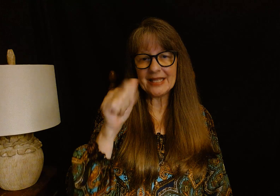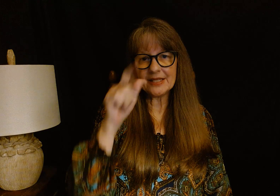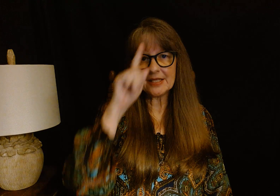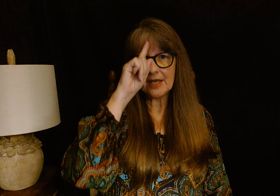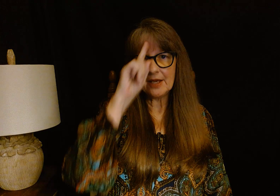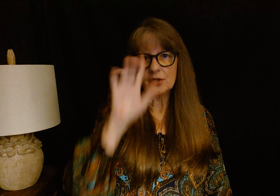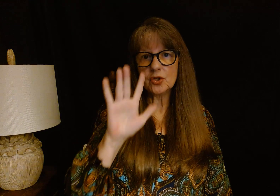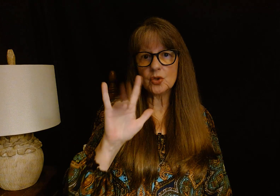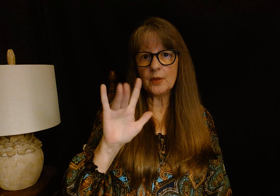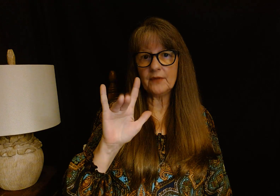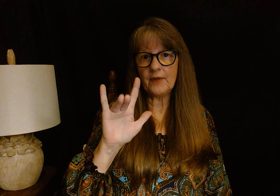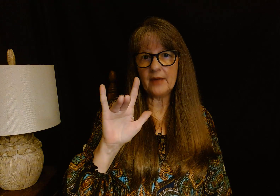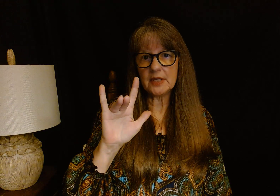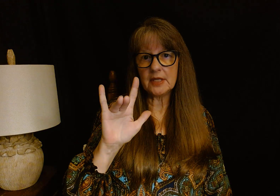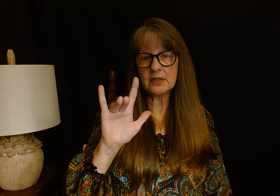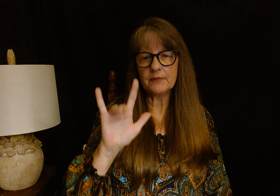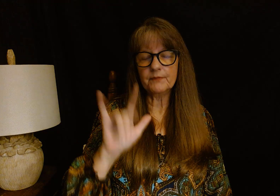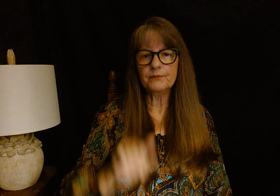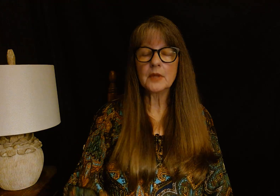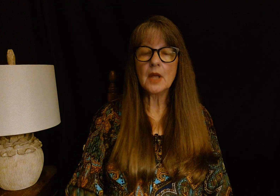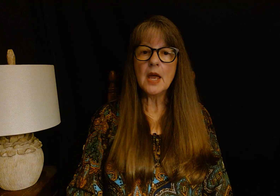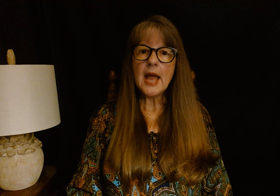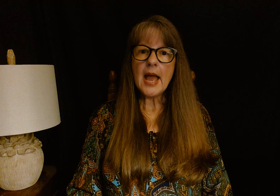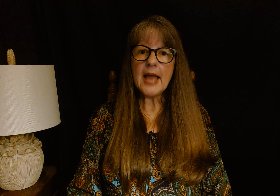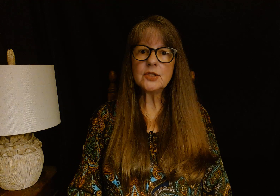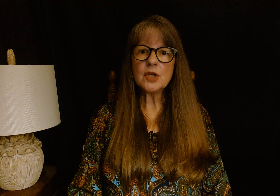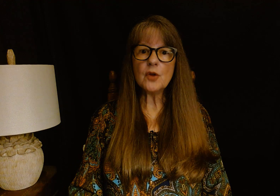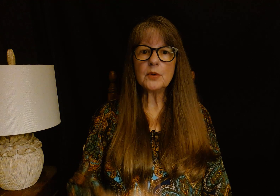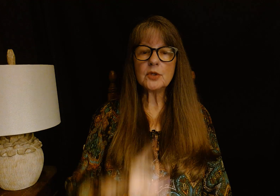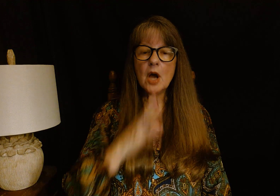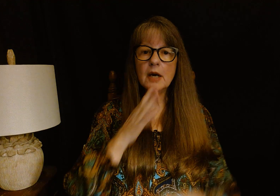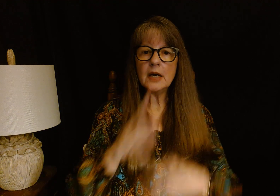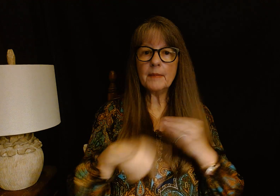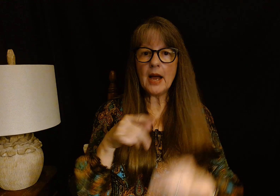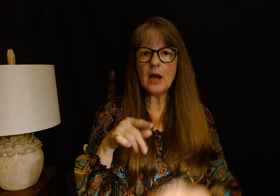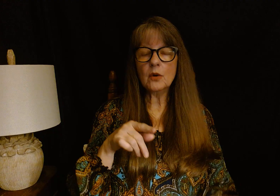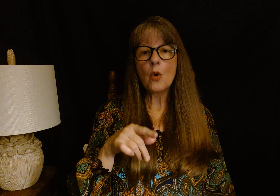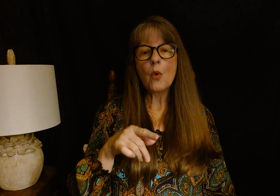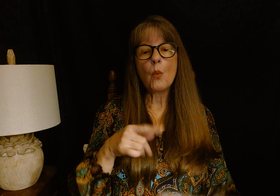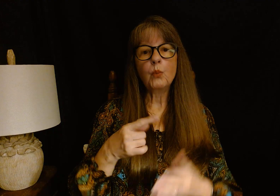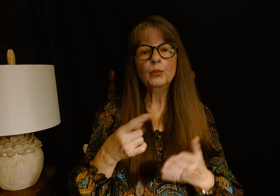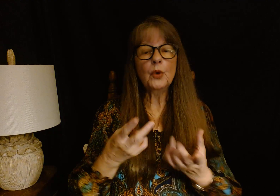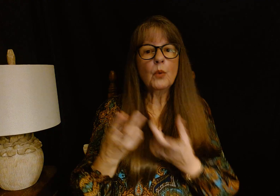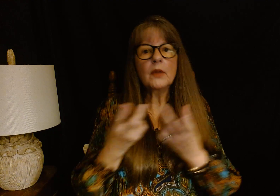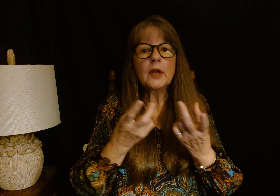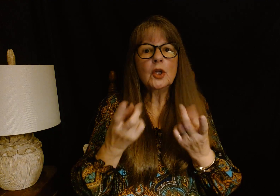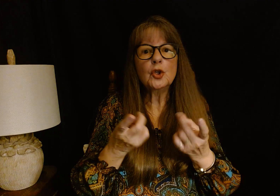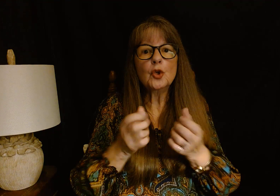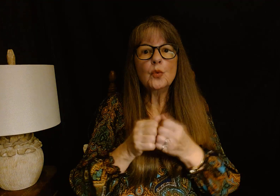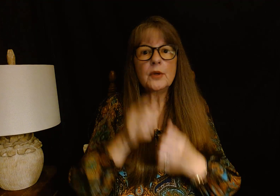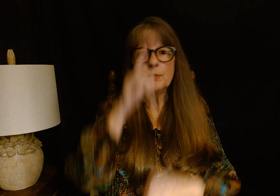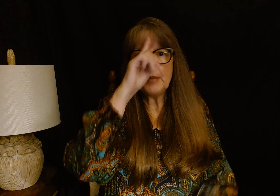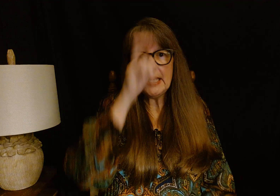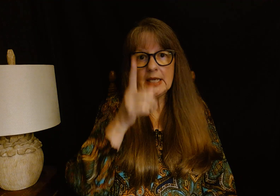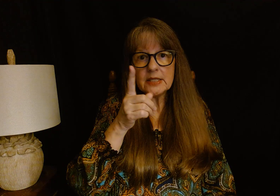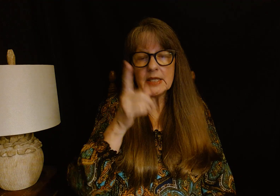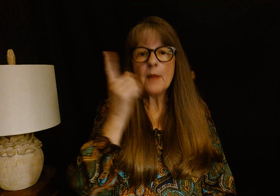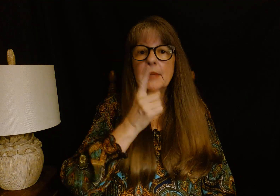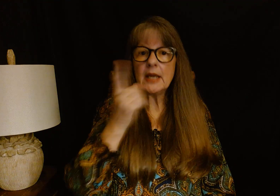cents, 25 cents. And so they were talking about, what are they going to do with pennies? Because they're going